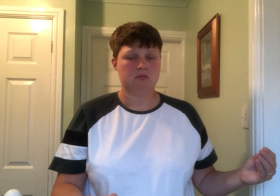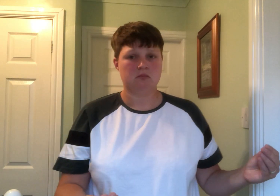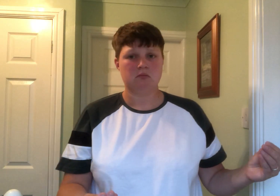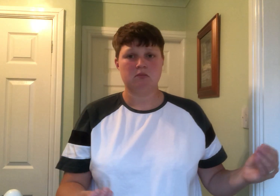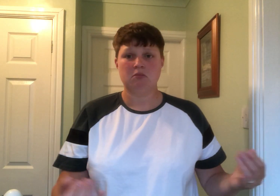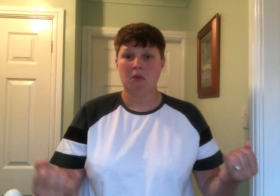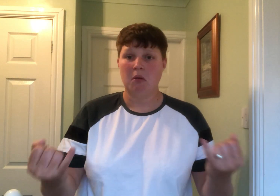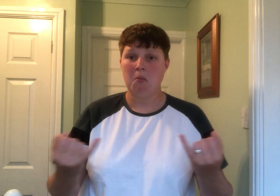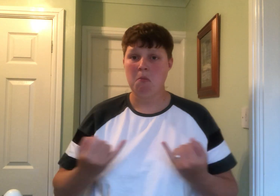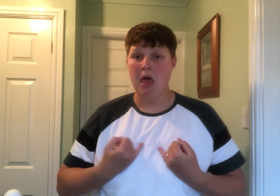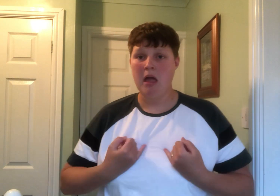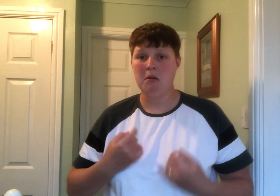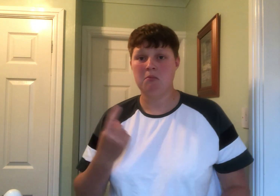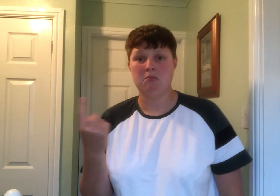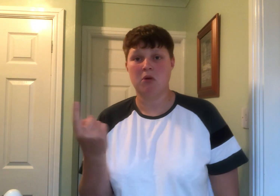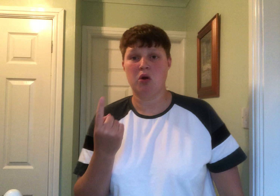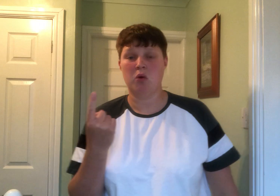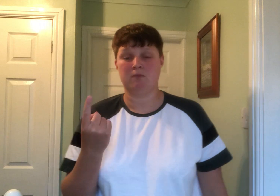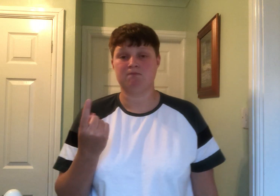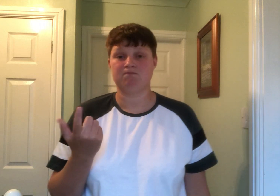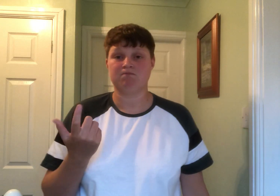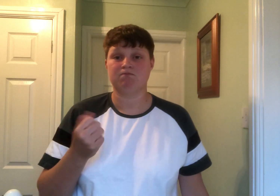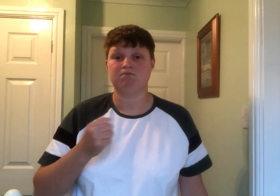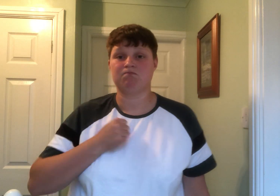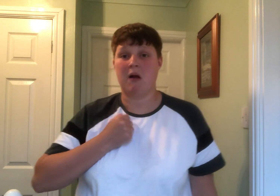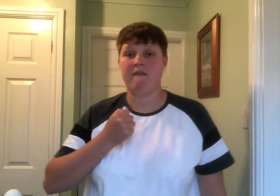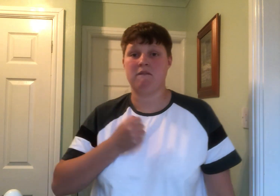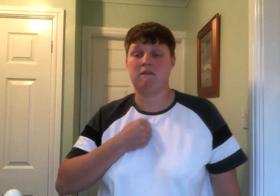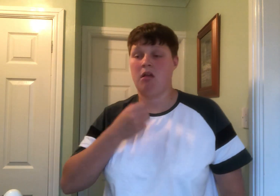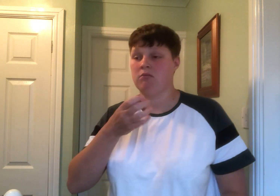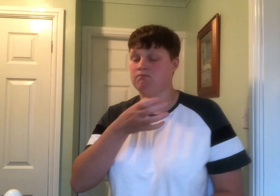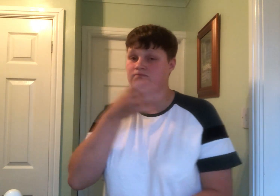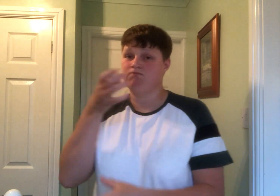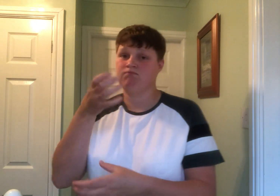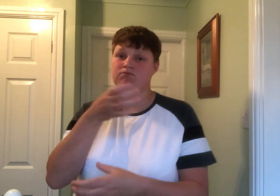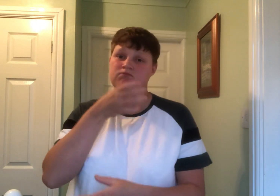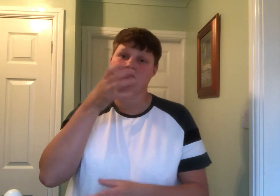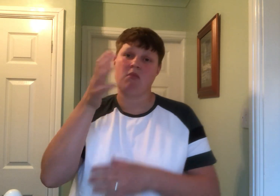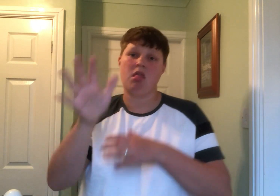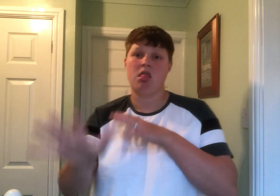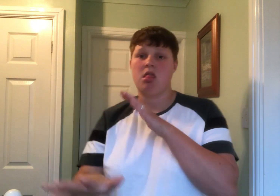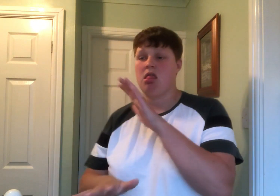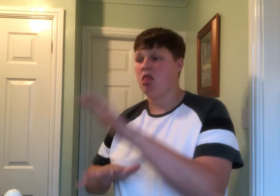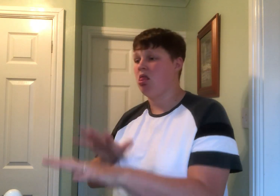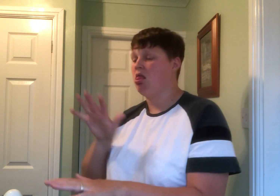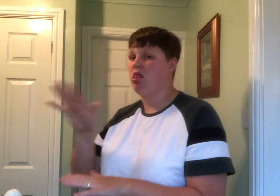And there's no one to blame But the drink in my wandering hands